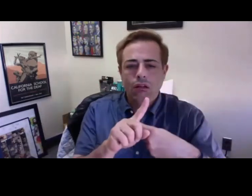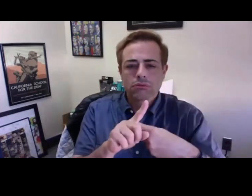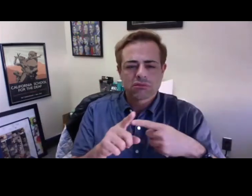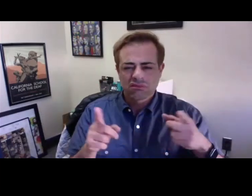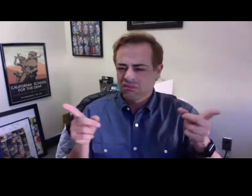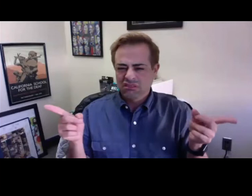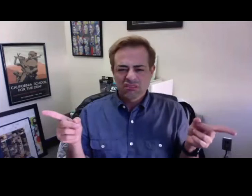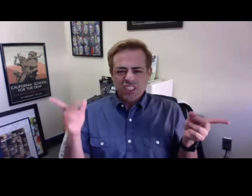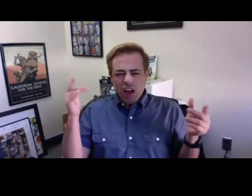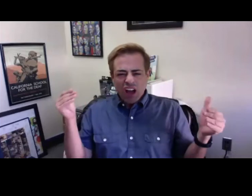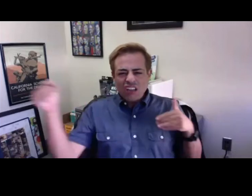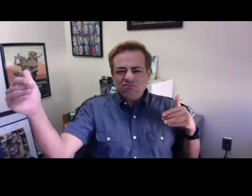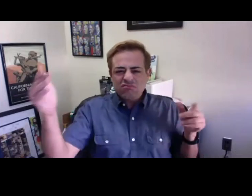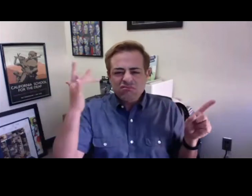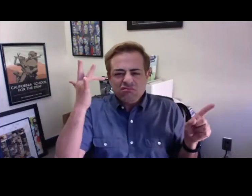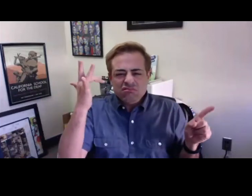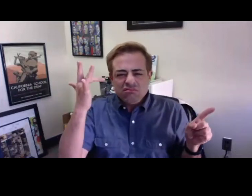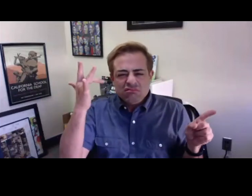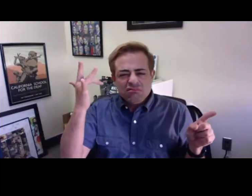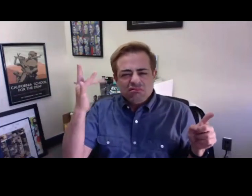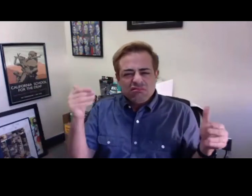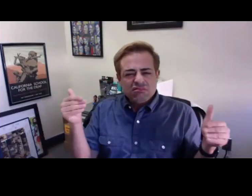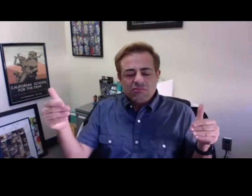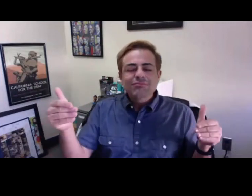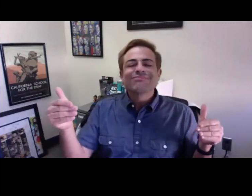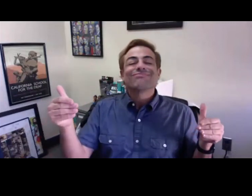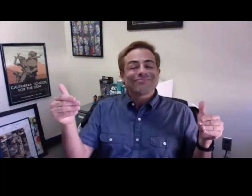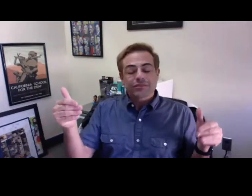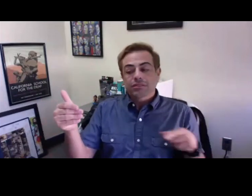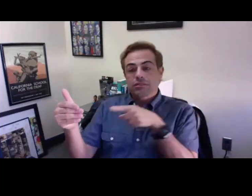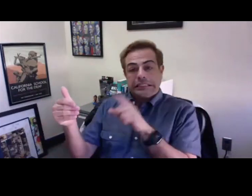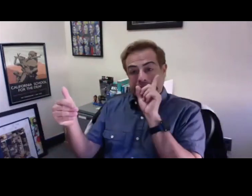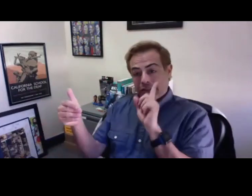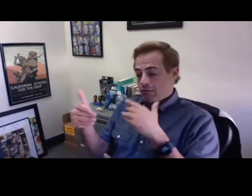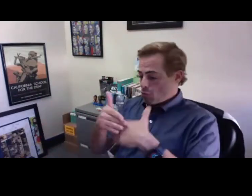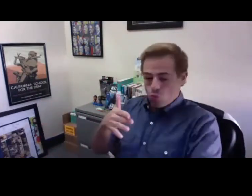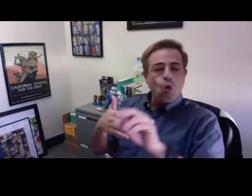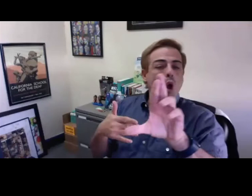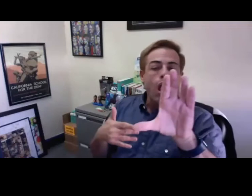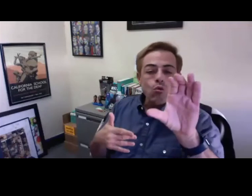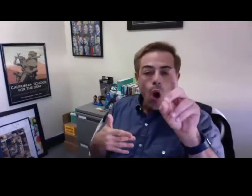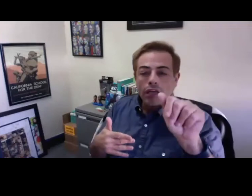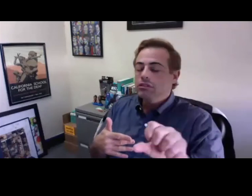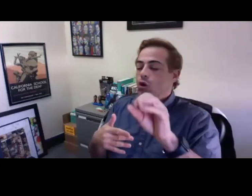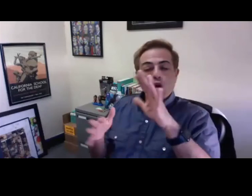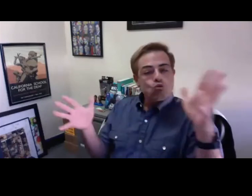baby will speak their first word at 12 months old. Why is the deaf baby ahead?